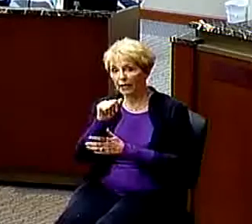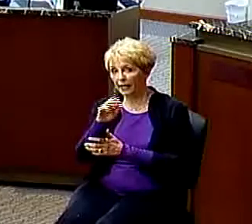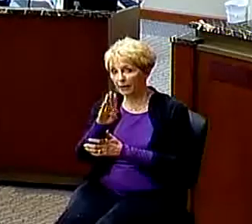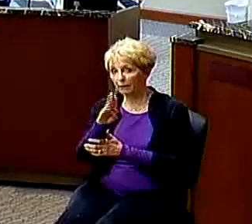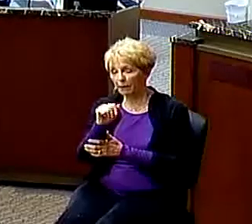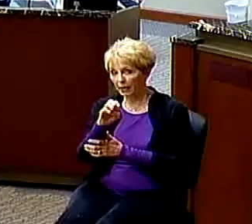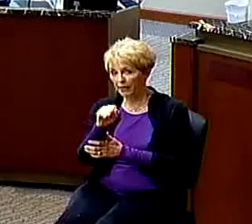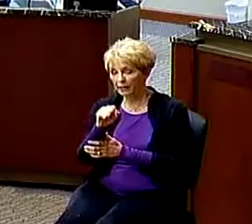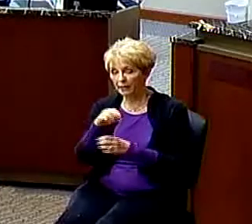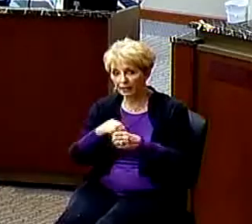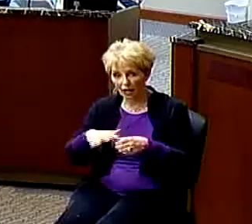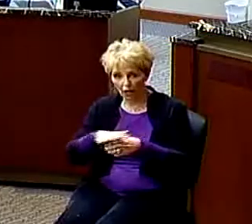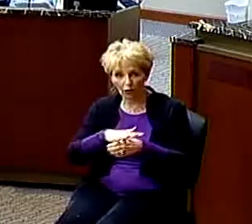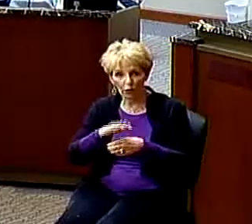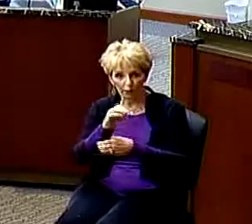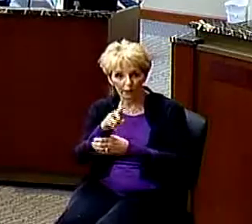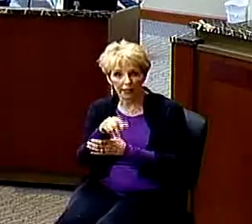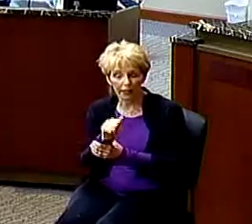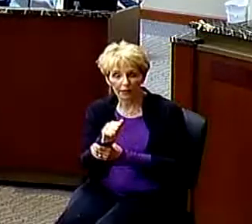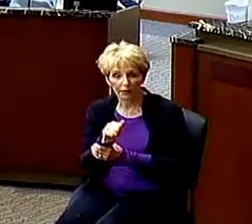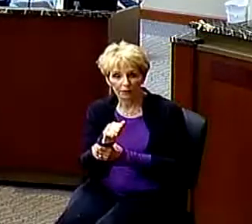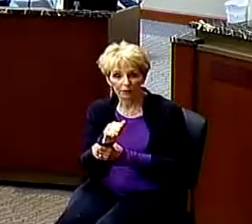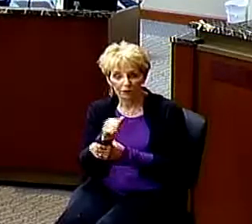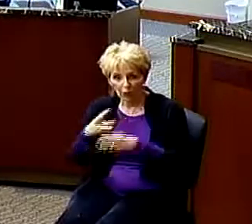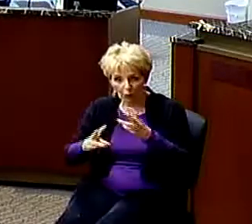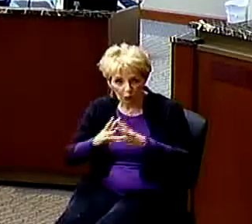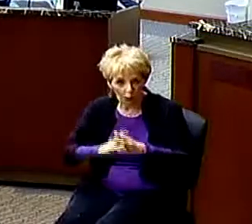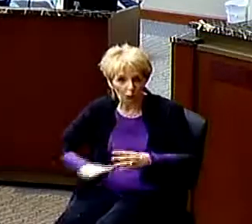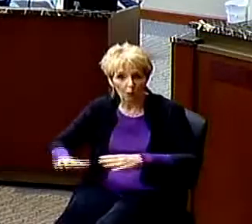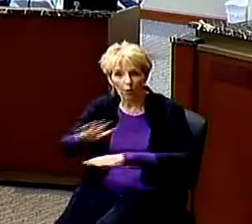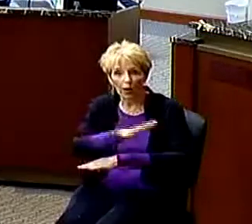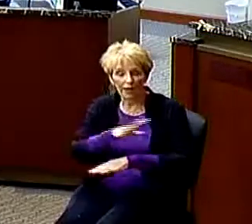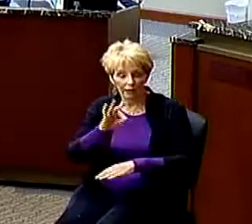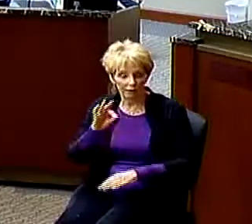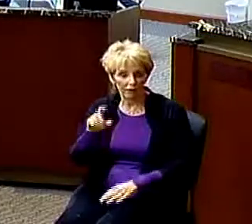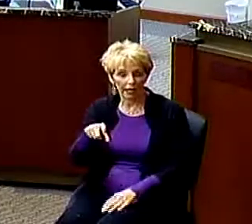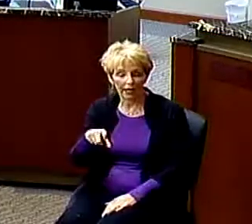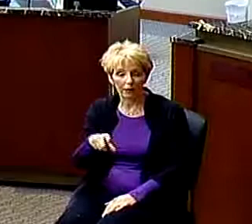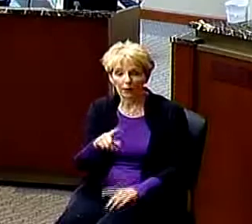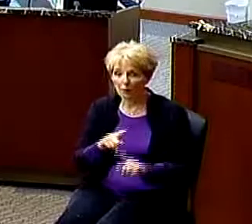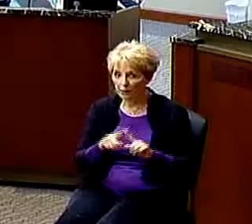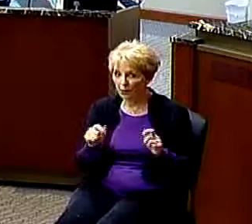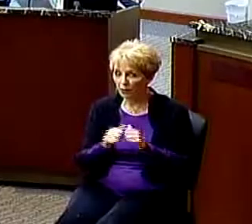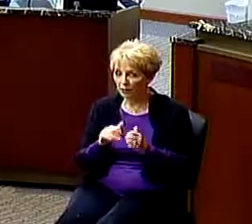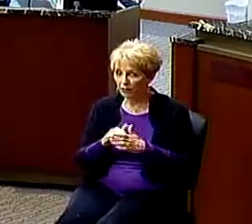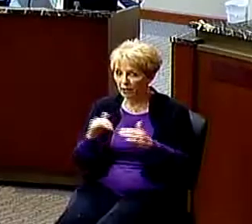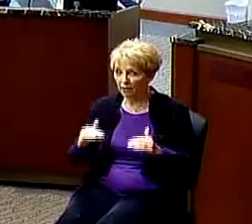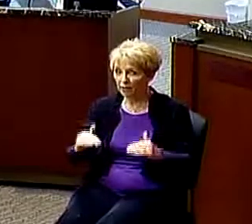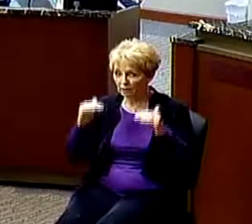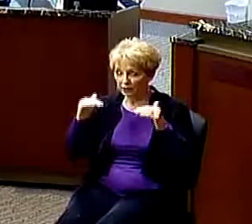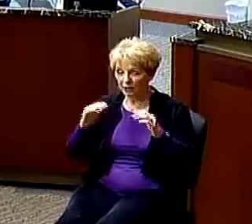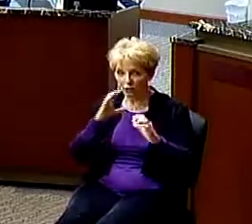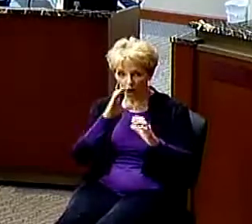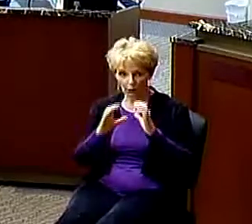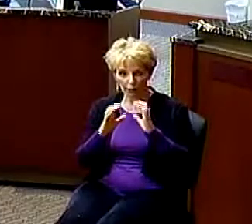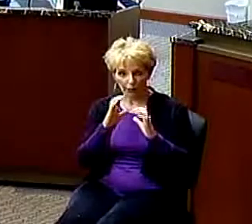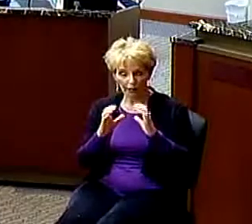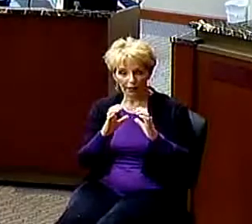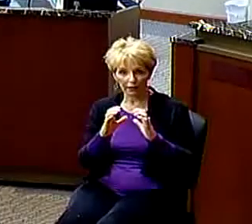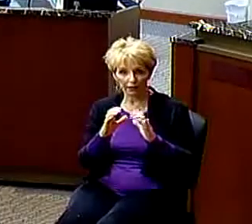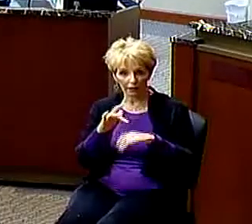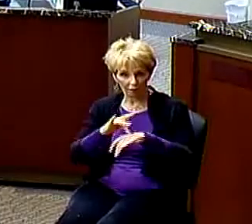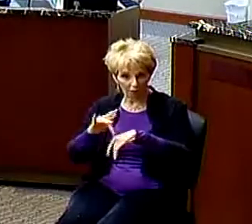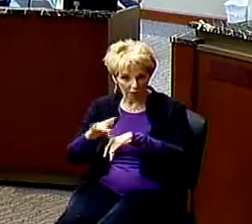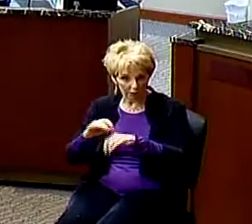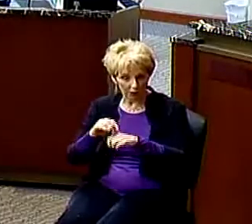databases and local media, worldwide if necessary. Yet, with these advanced communications